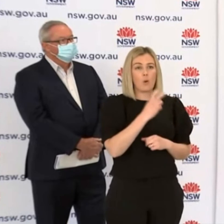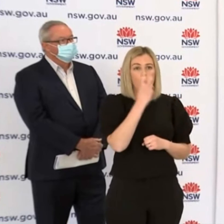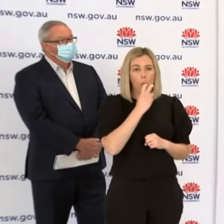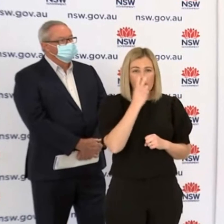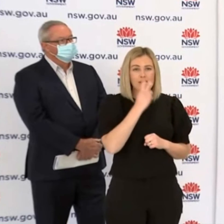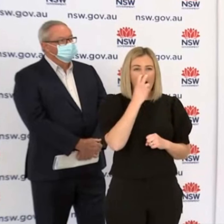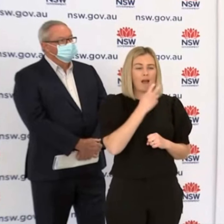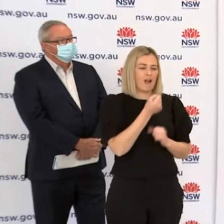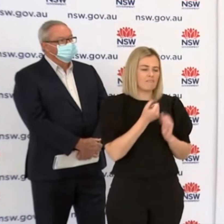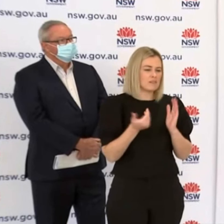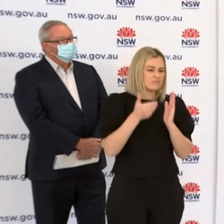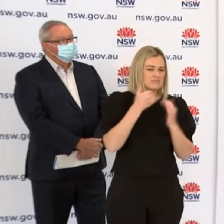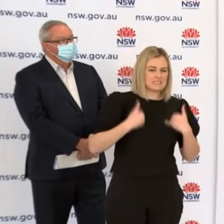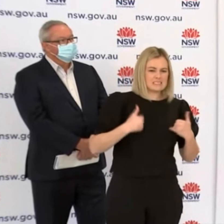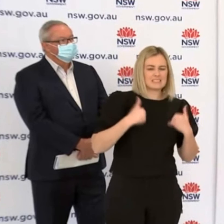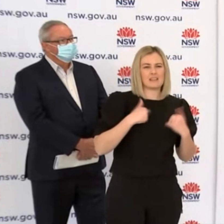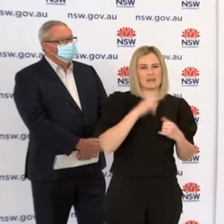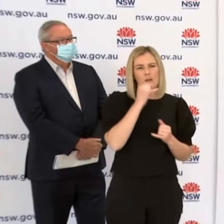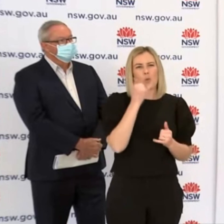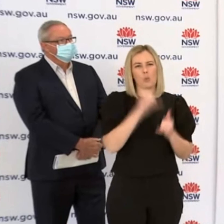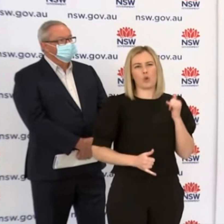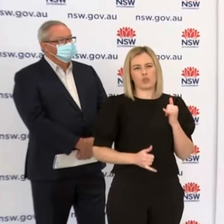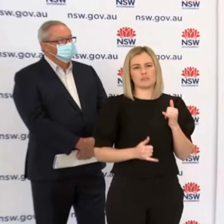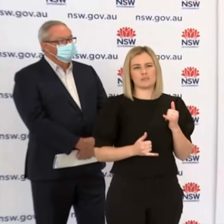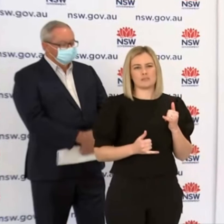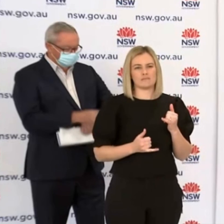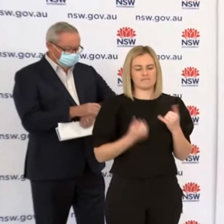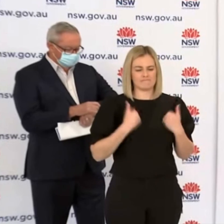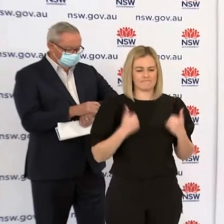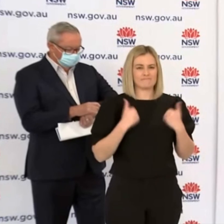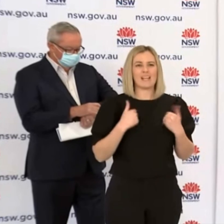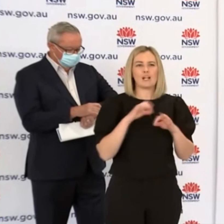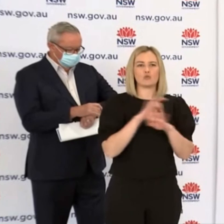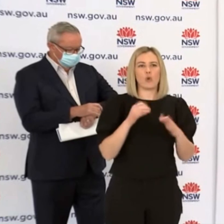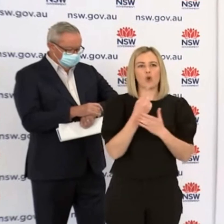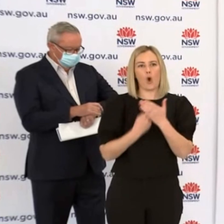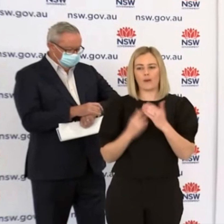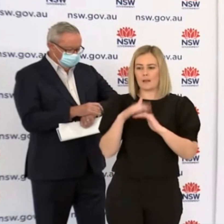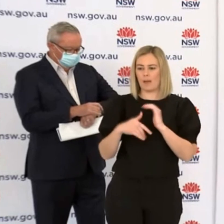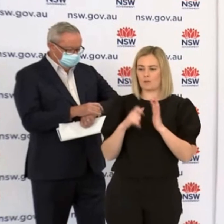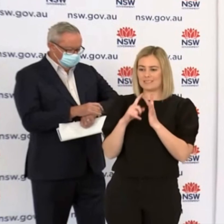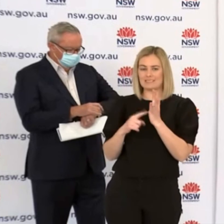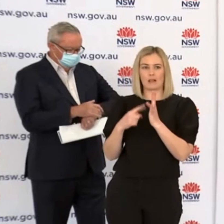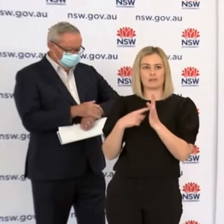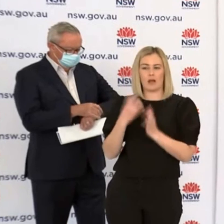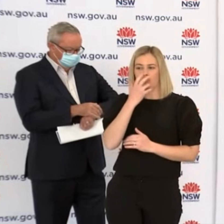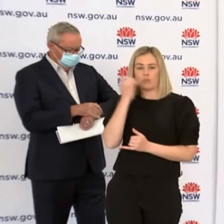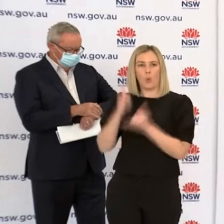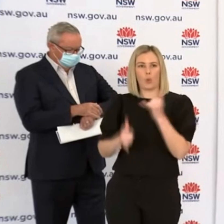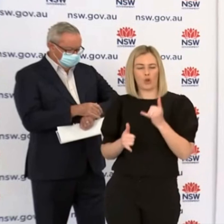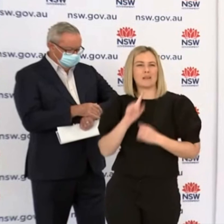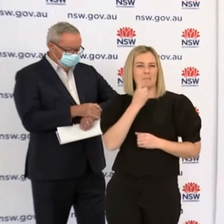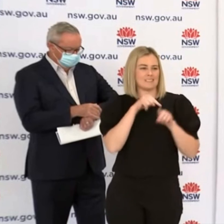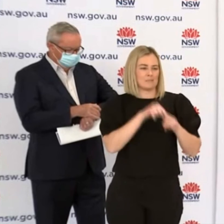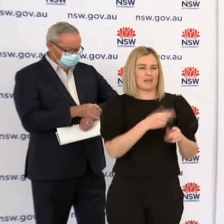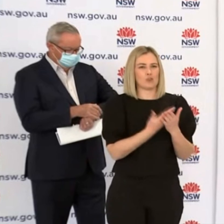and require intensive care. So there's a range of factors, not just the strain involved, that determines how many people go into intensive care